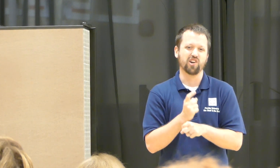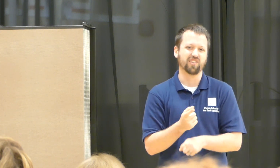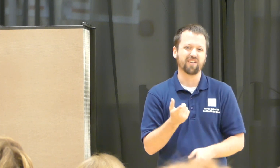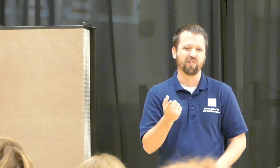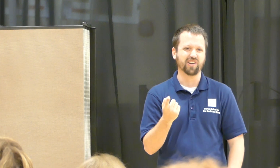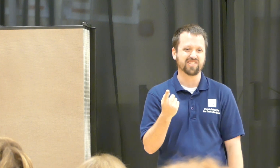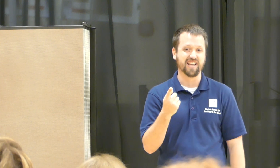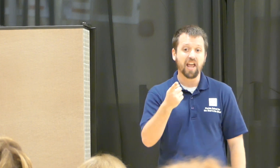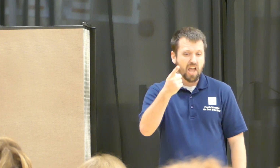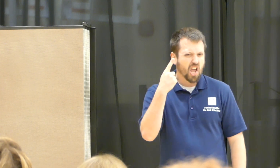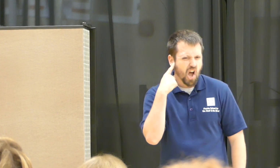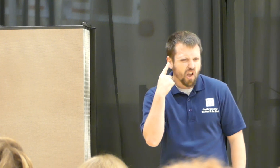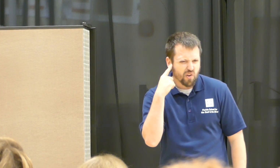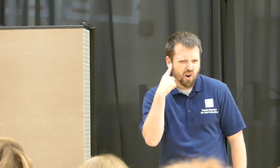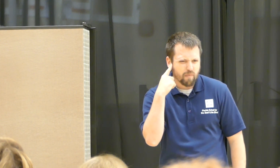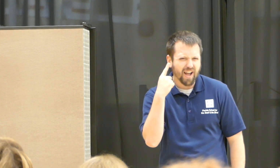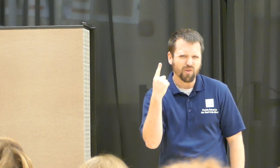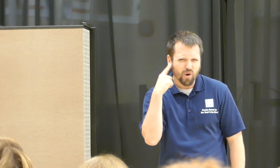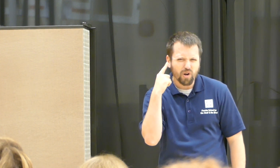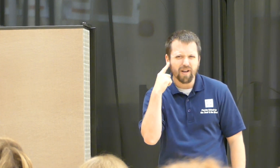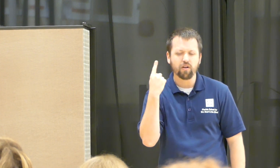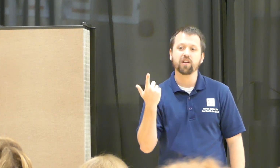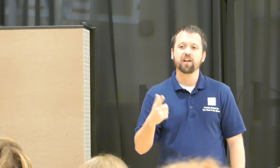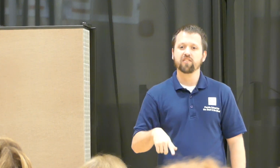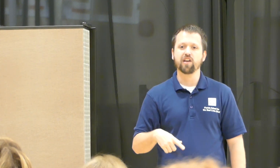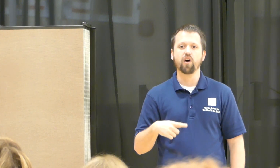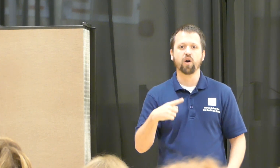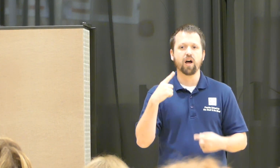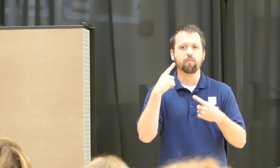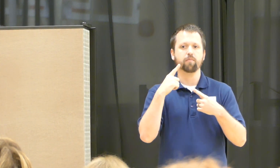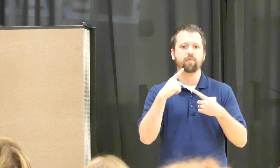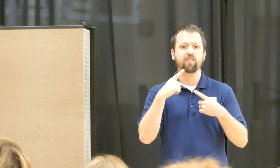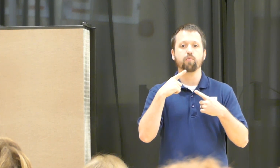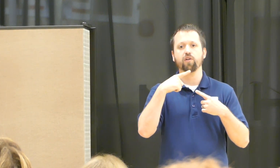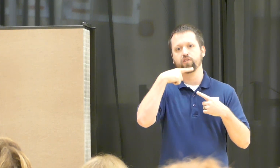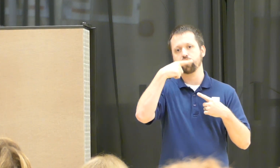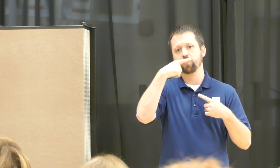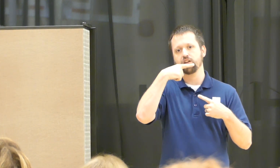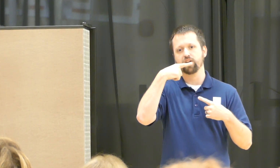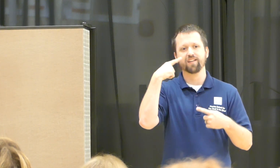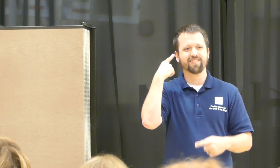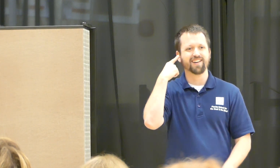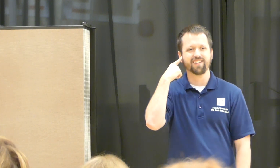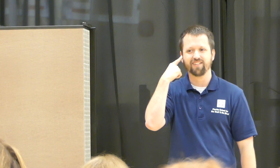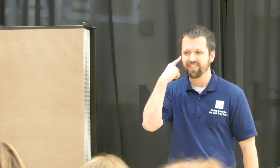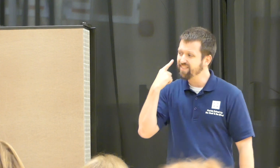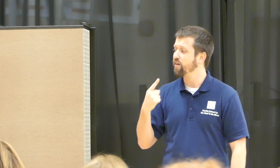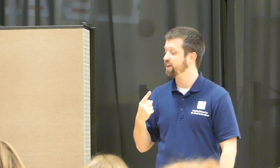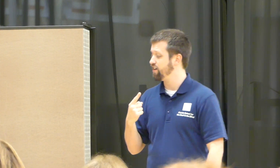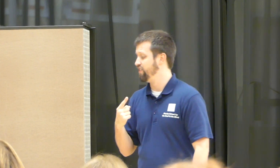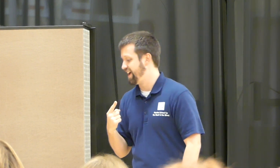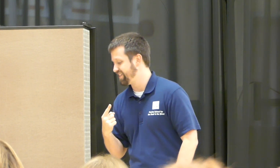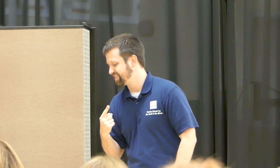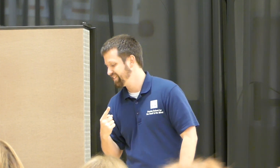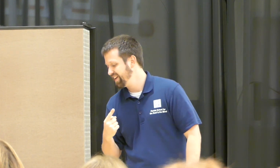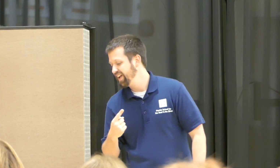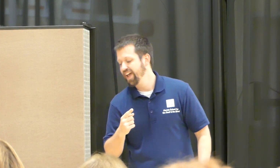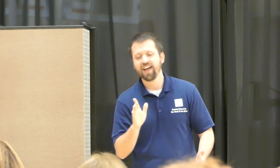They really just say, oh, you heard about it? You heard about it? So, it's important that we hear it instead of hearing. That's how I got on that.